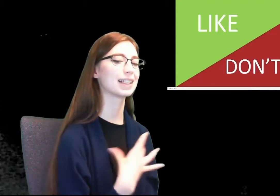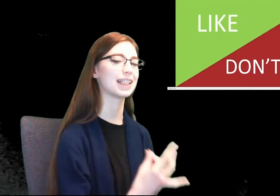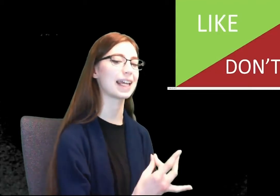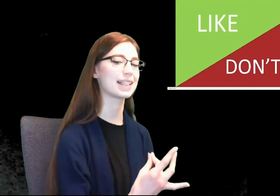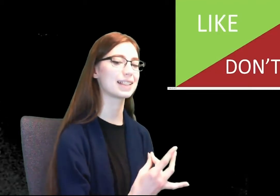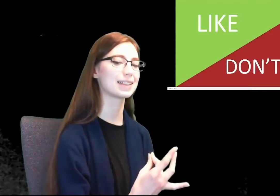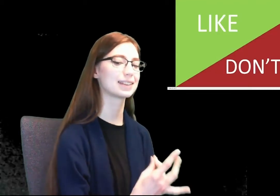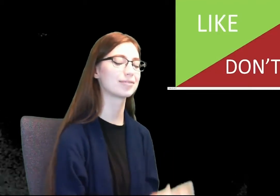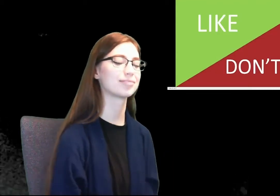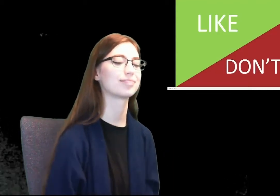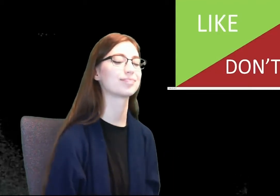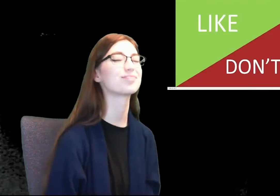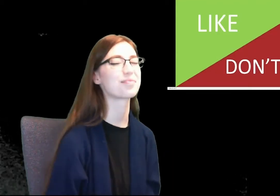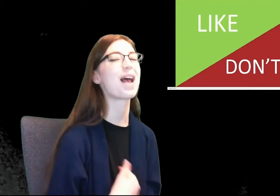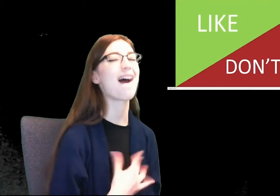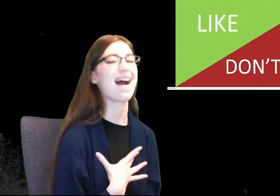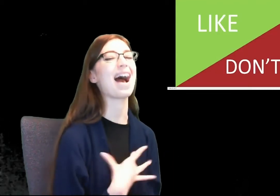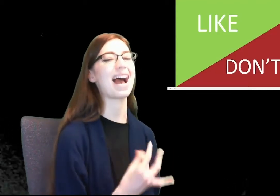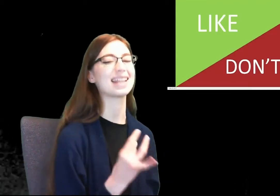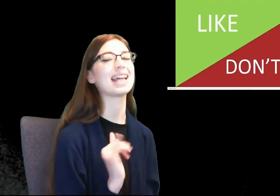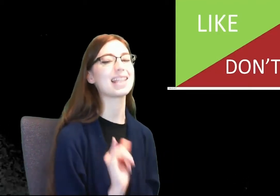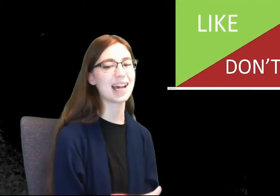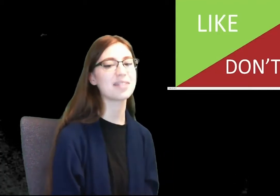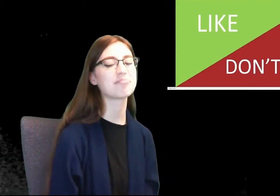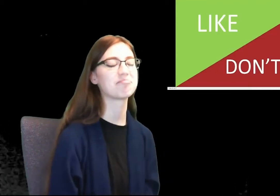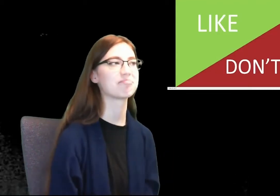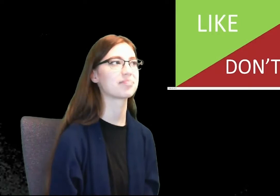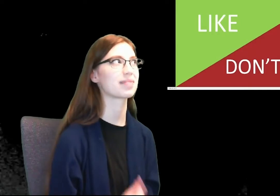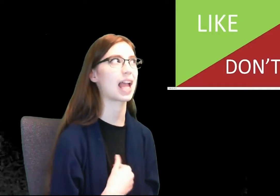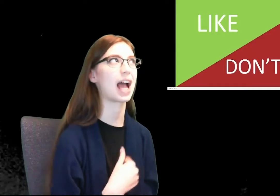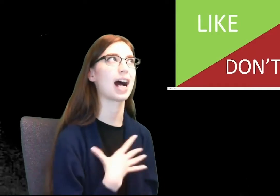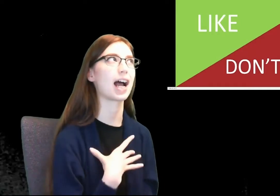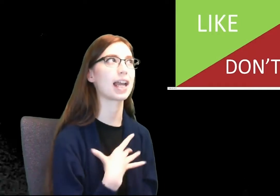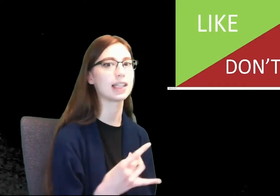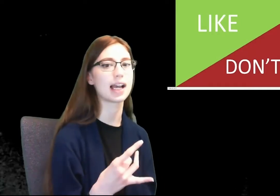Like. I like that. I like